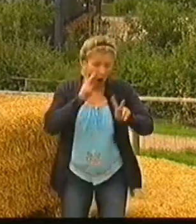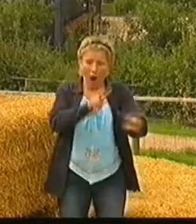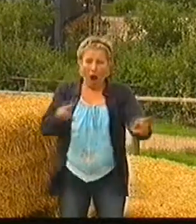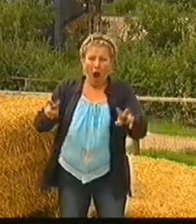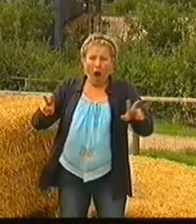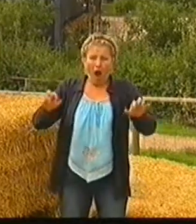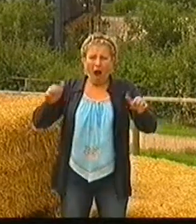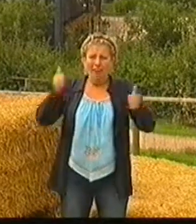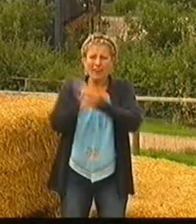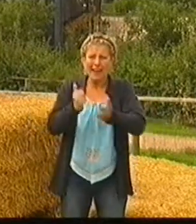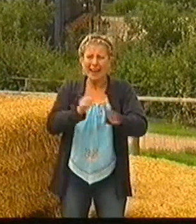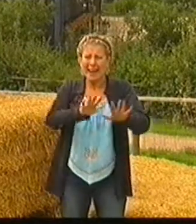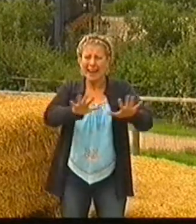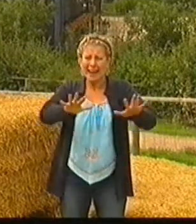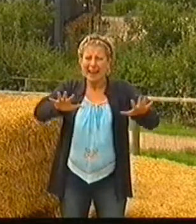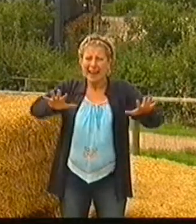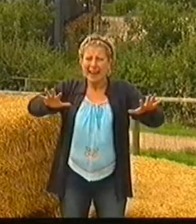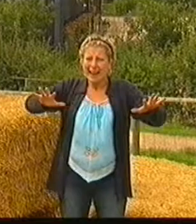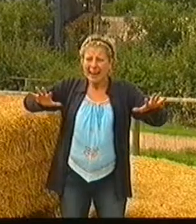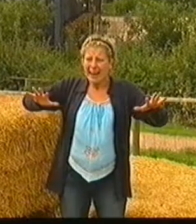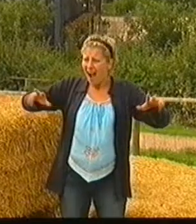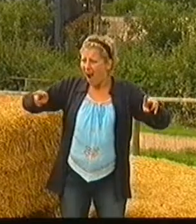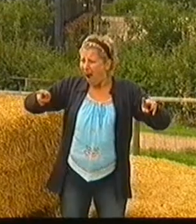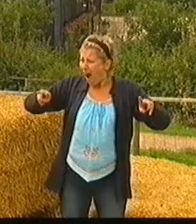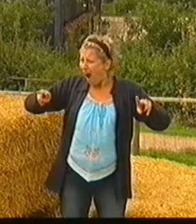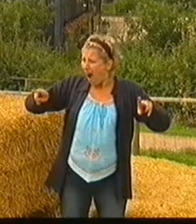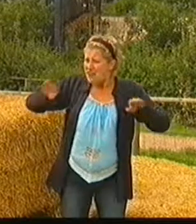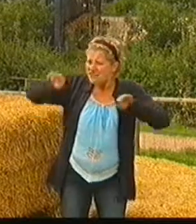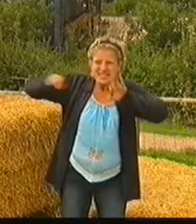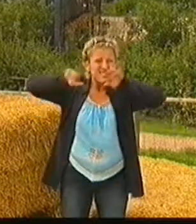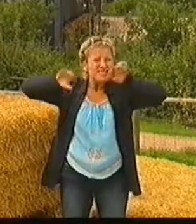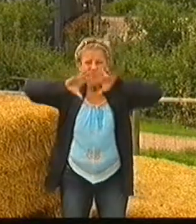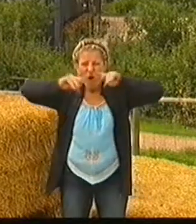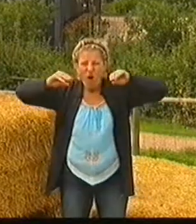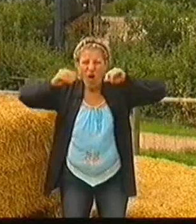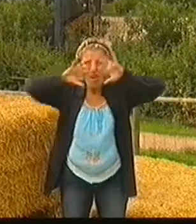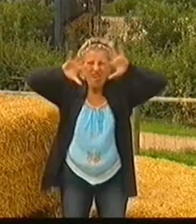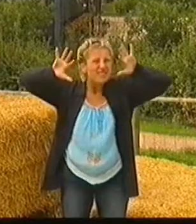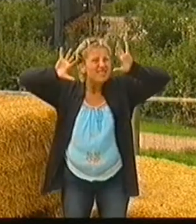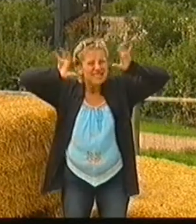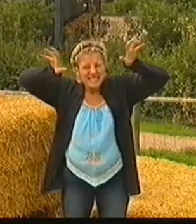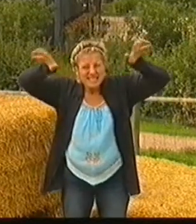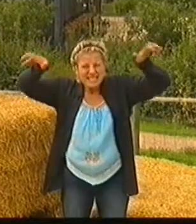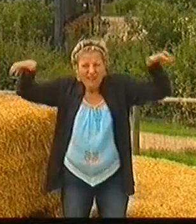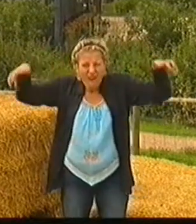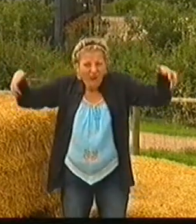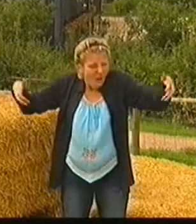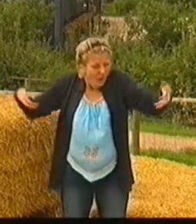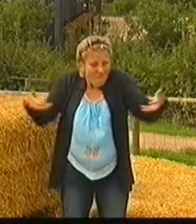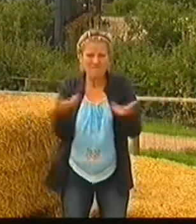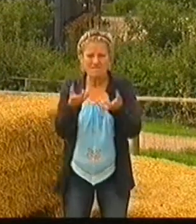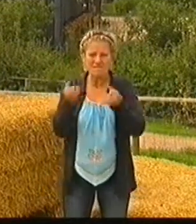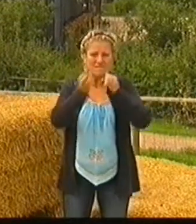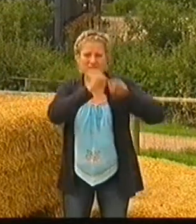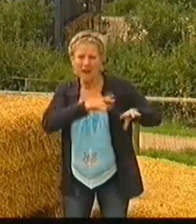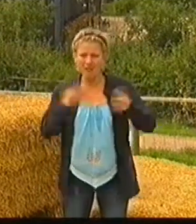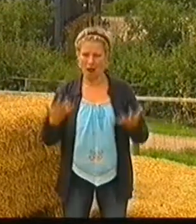final corner, they burst in upon the most wonderful and amazing sight any of them had ever